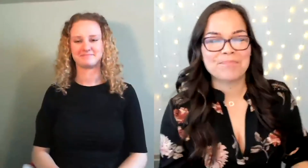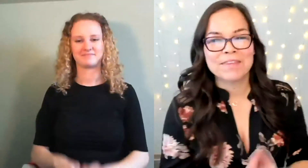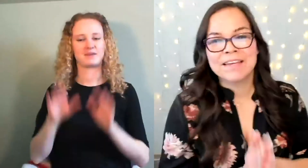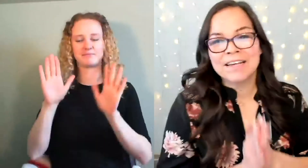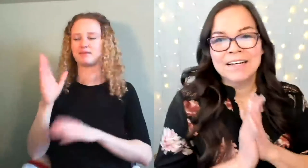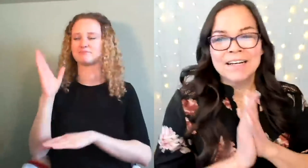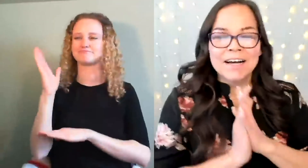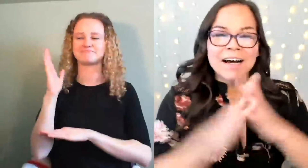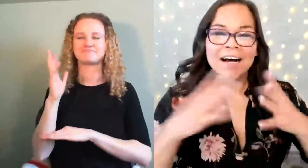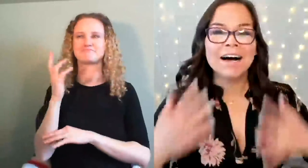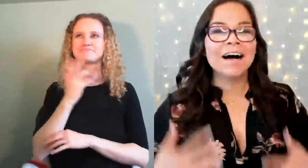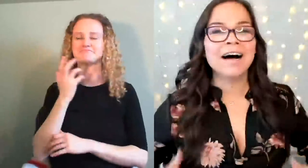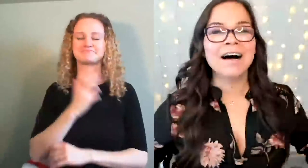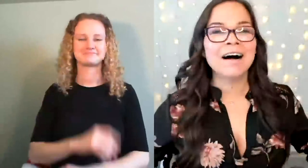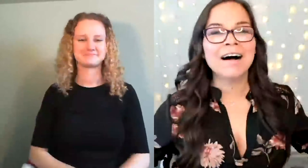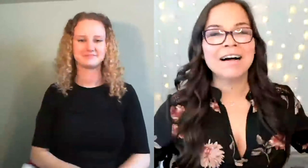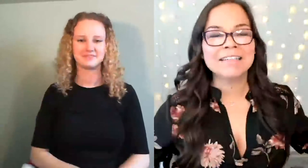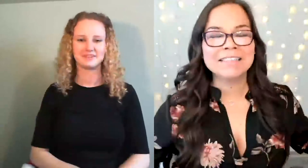Okay.